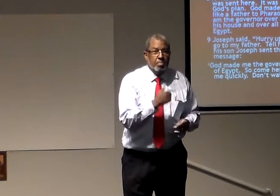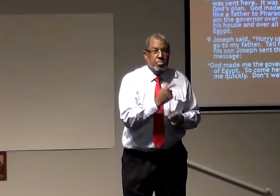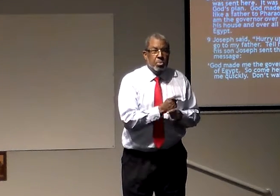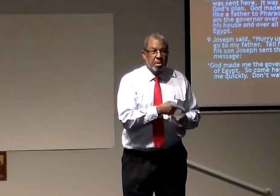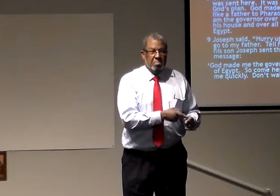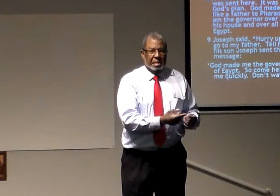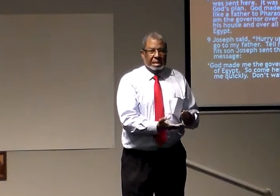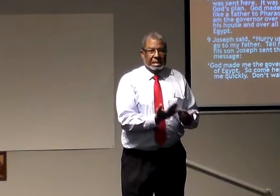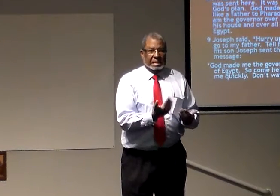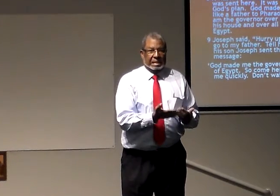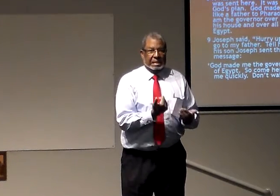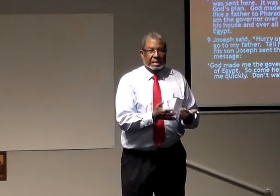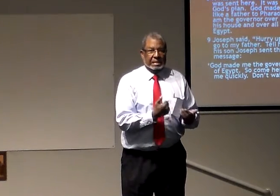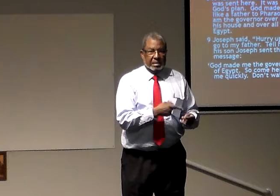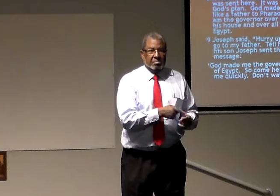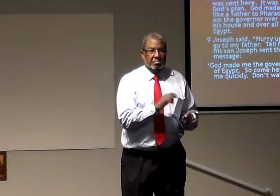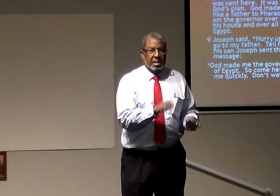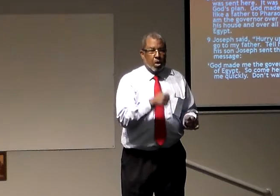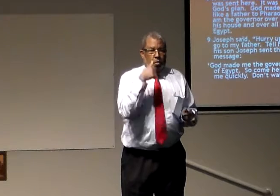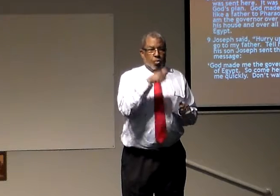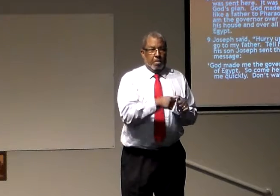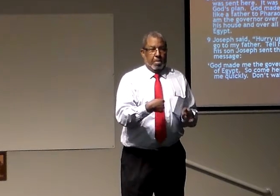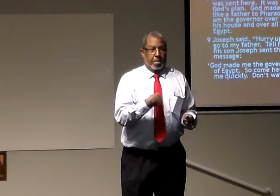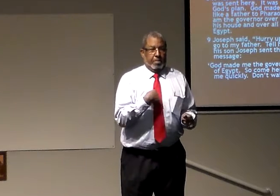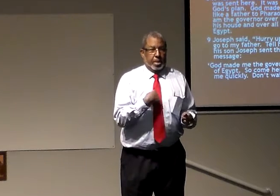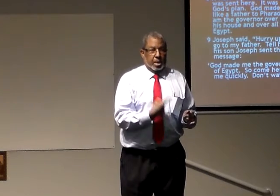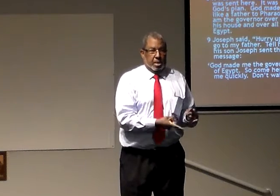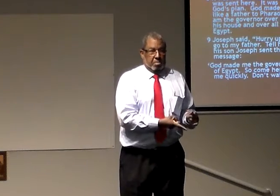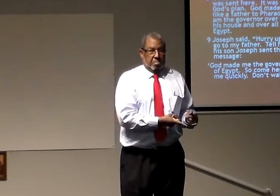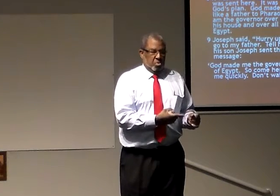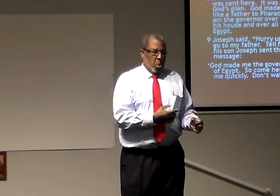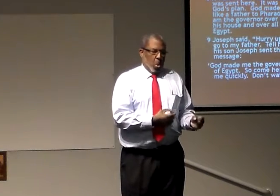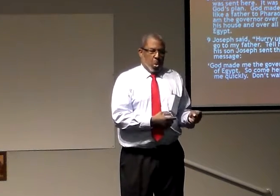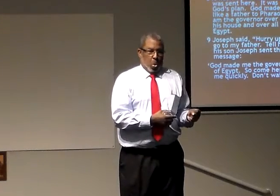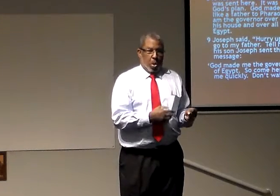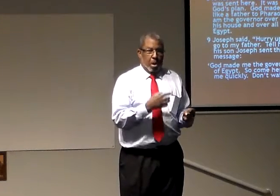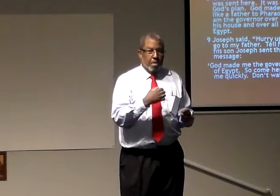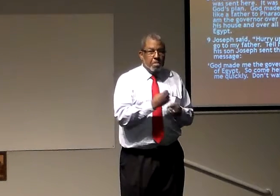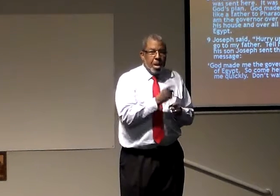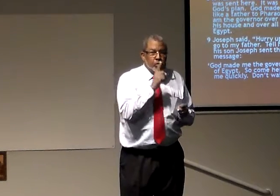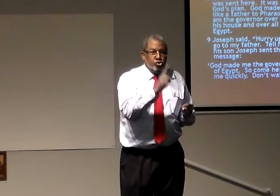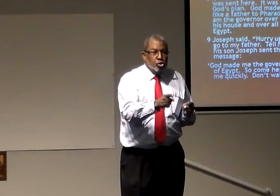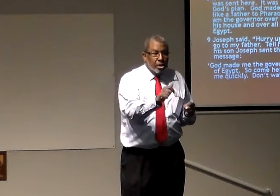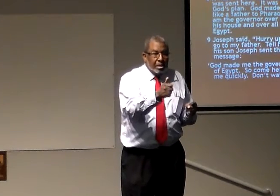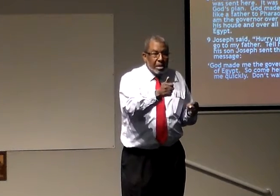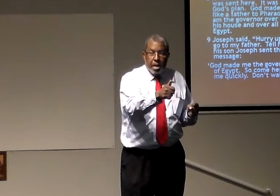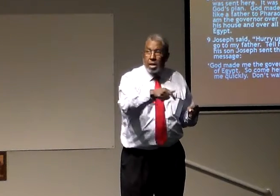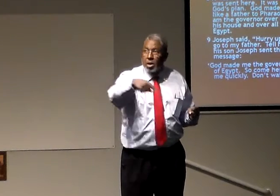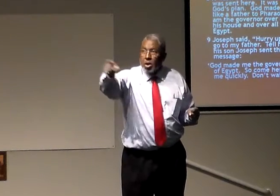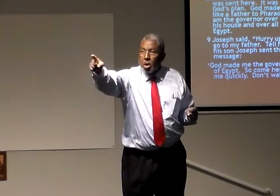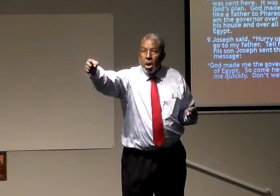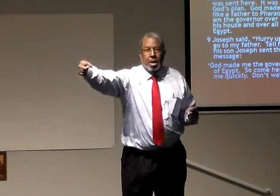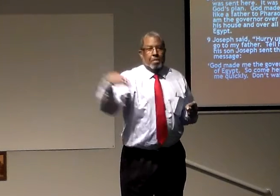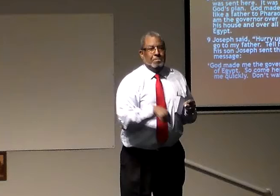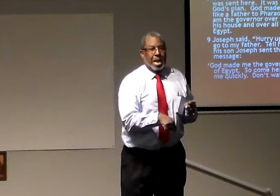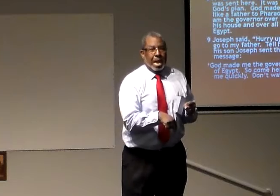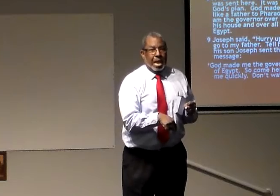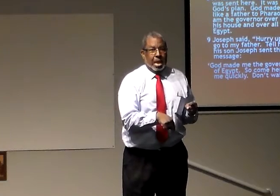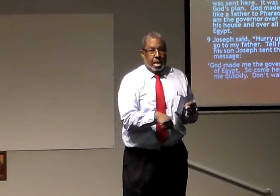was baby, they said, oh, he remembers me. So he held back Benjamin. And so he came